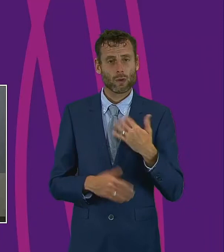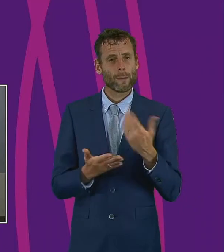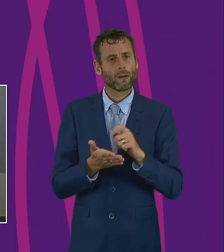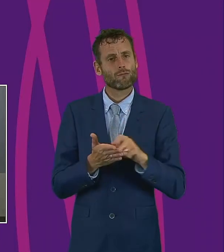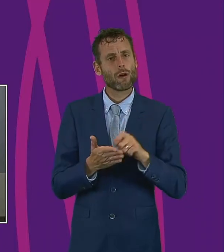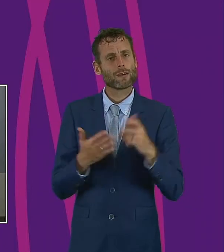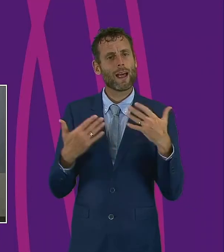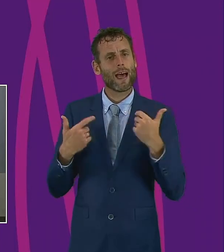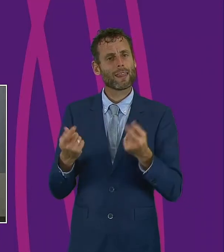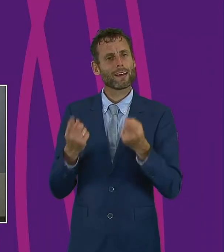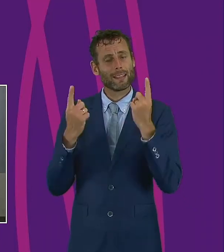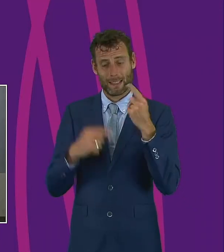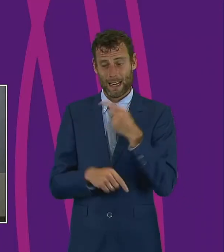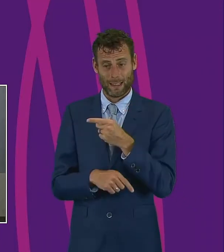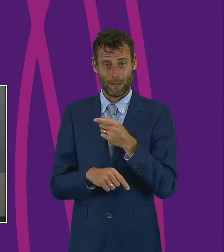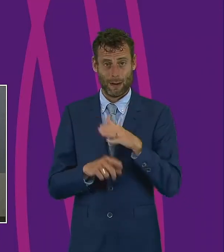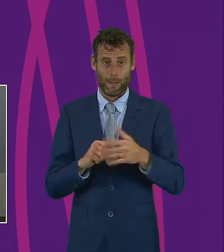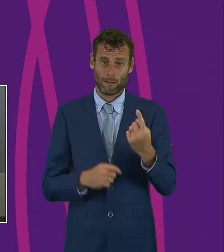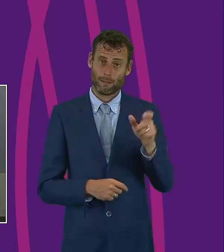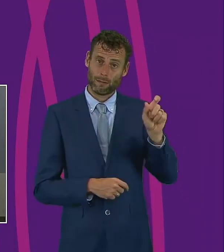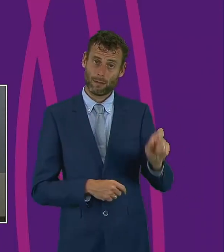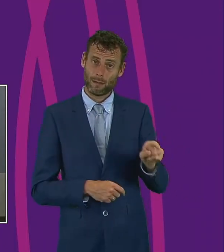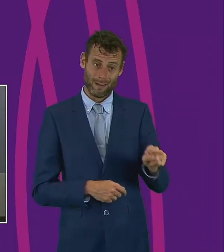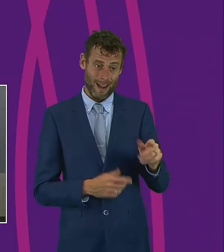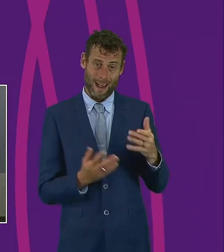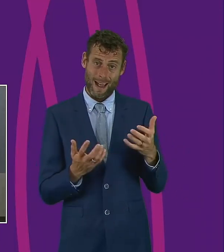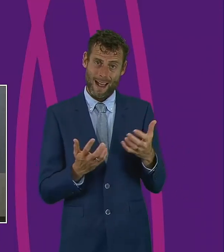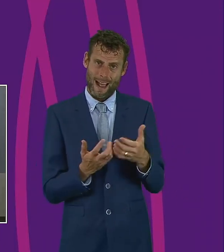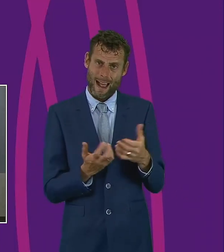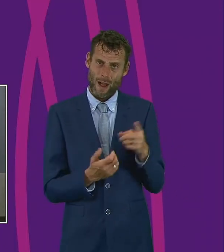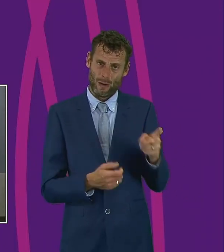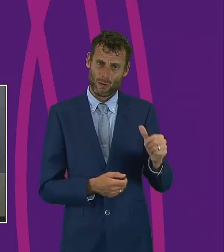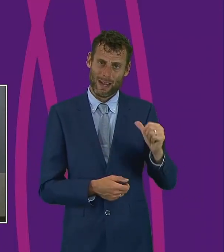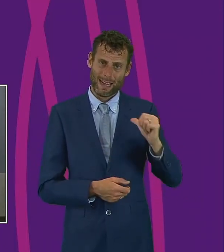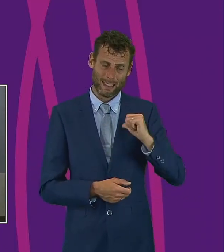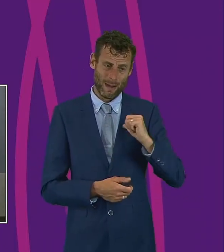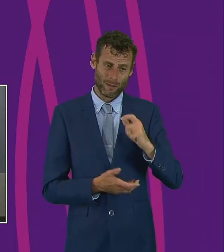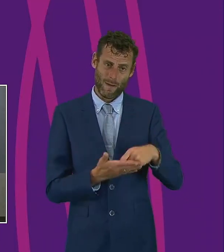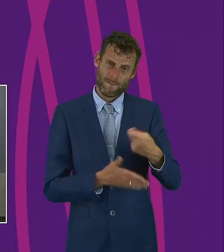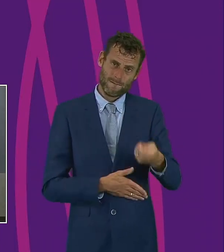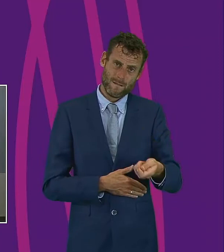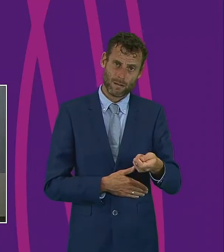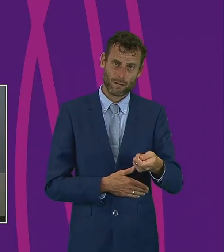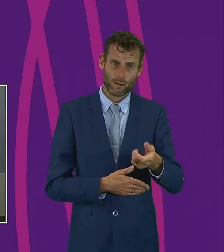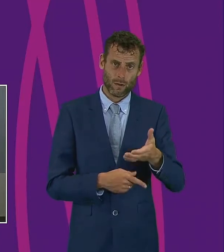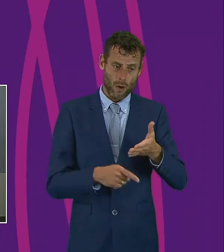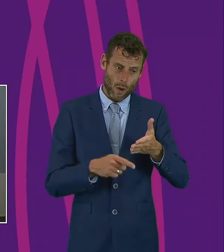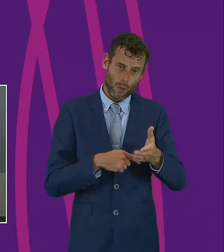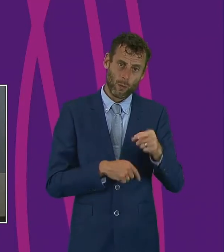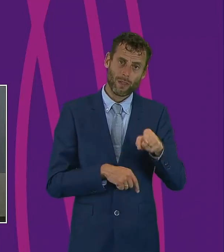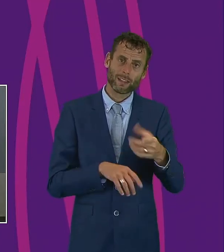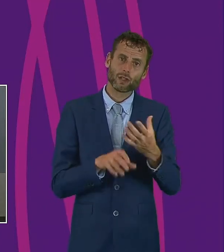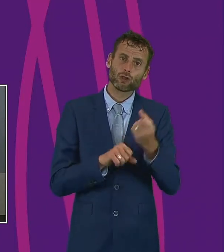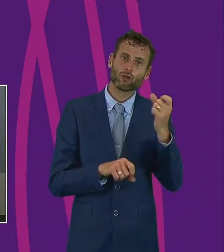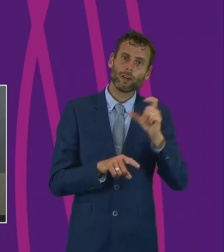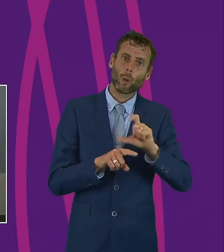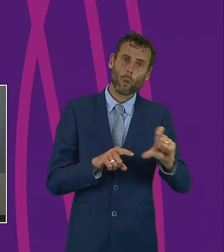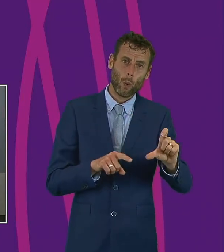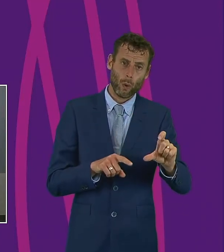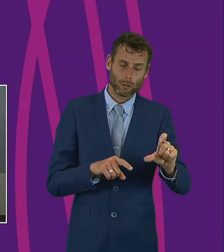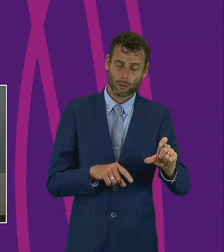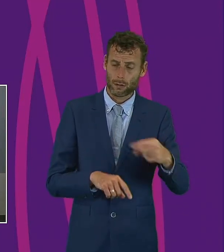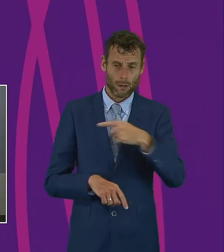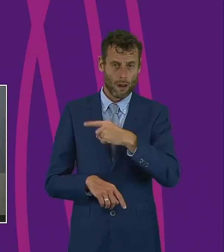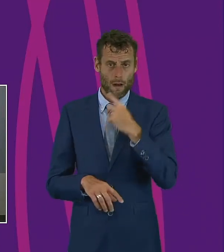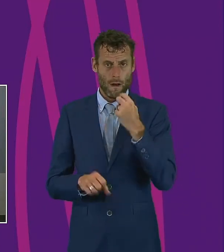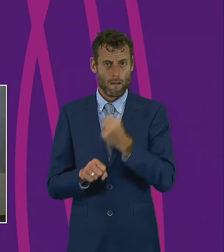on behalf of a constituent to ask how my constituent is expected to fund herself through the degree course, I was told the Government has no